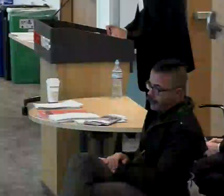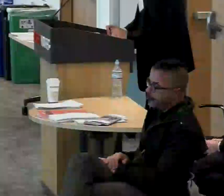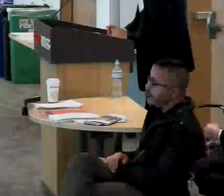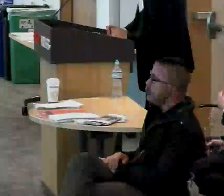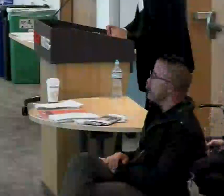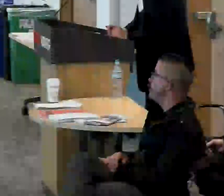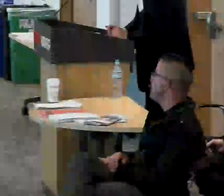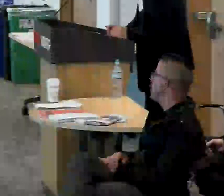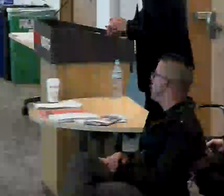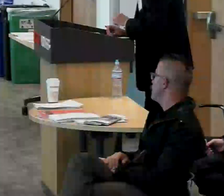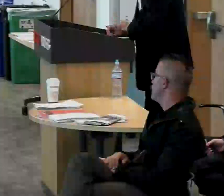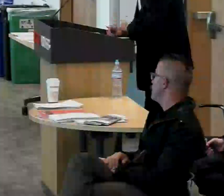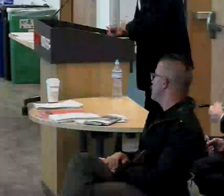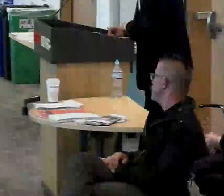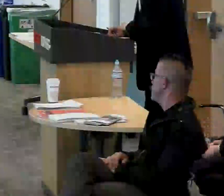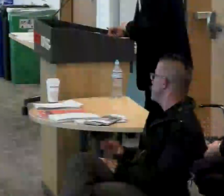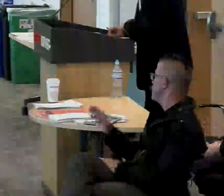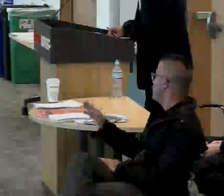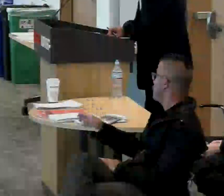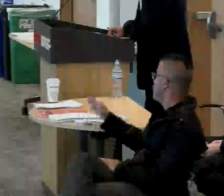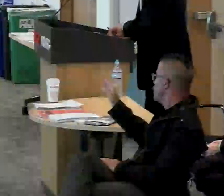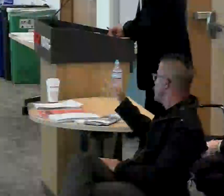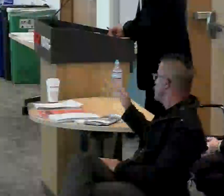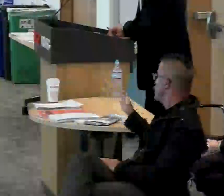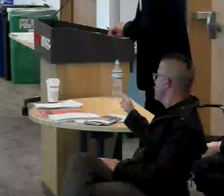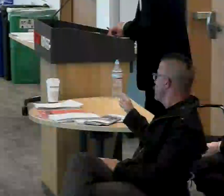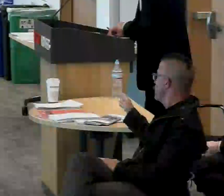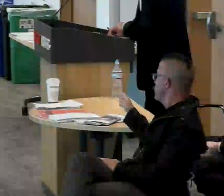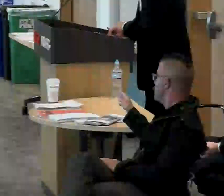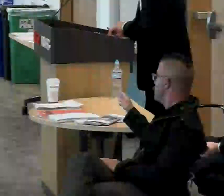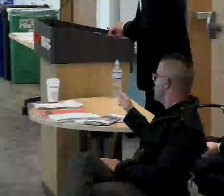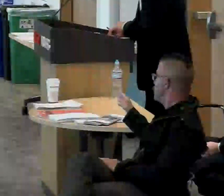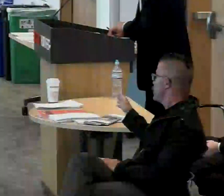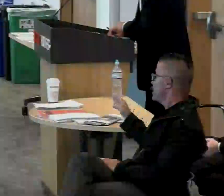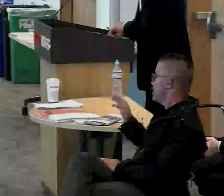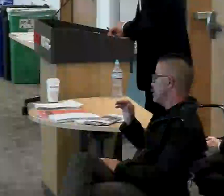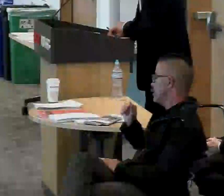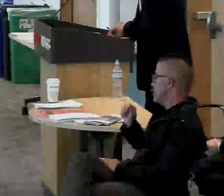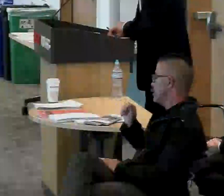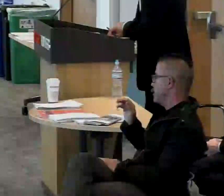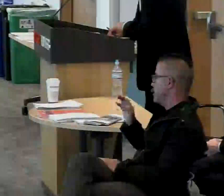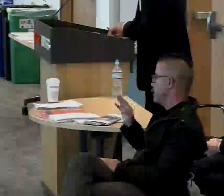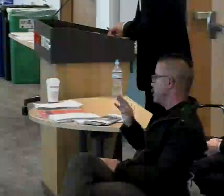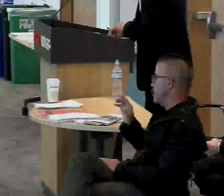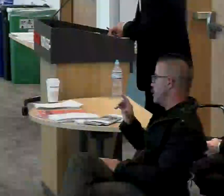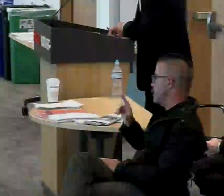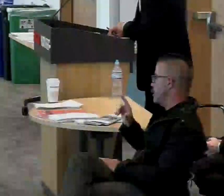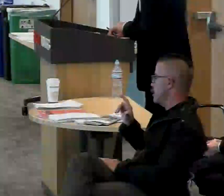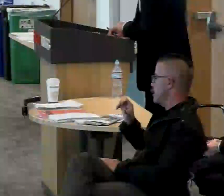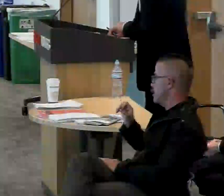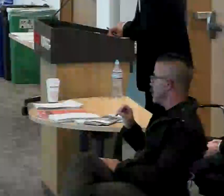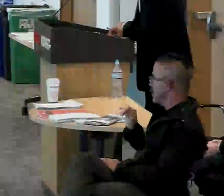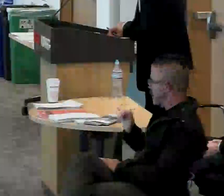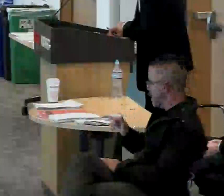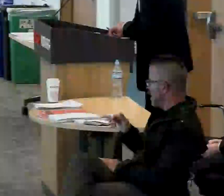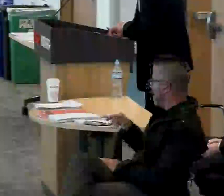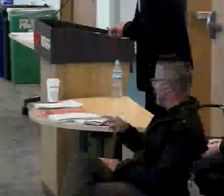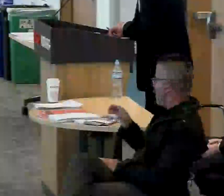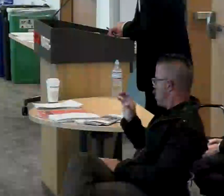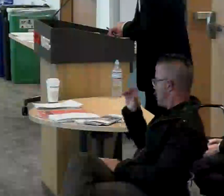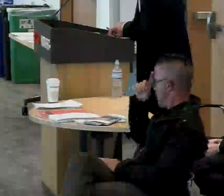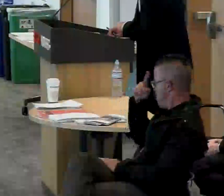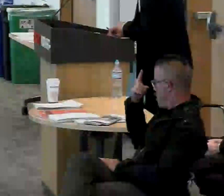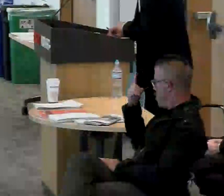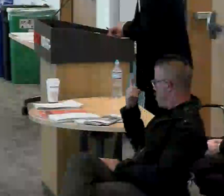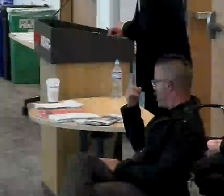It seems fairly narrow the way I guess ABLE was looking for one vendor, but I think you have to have